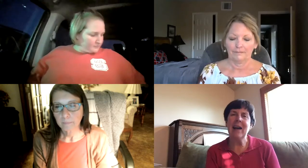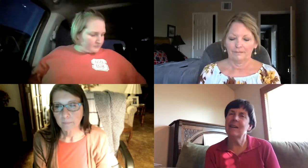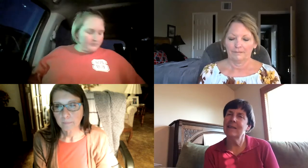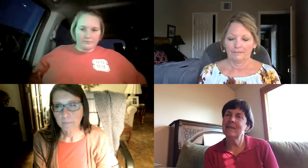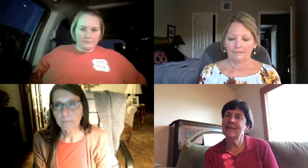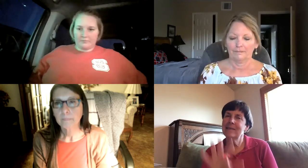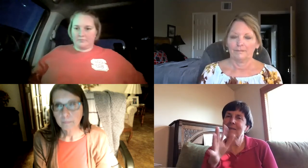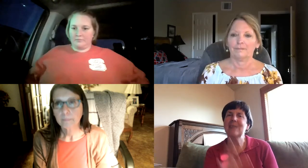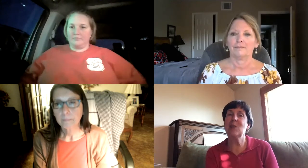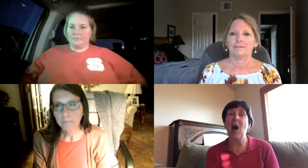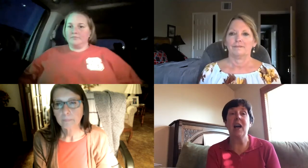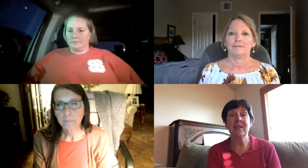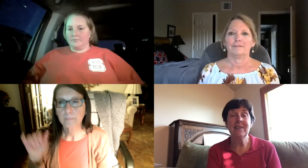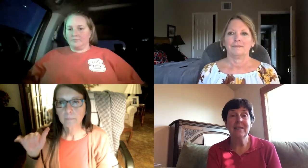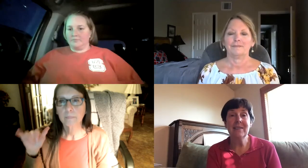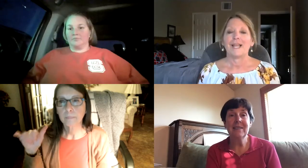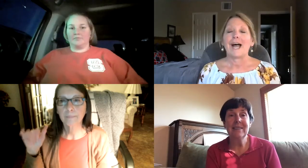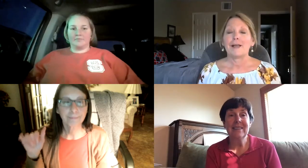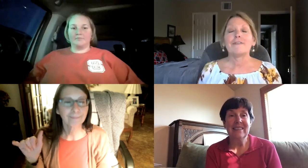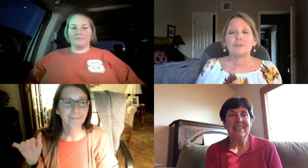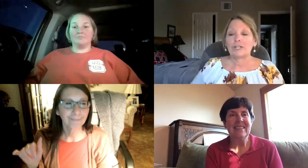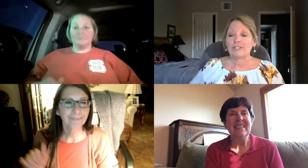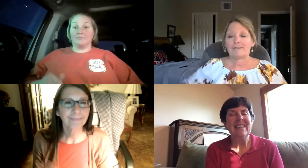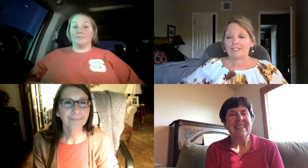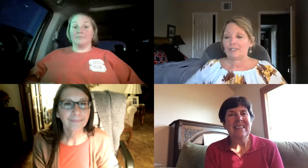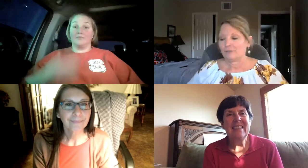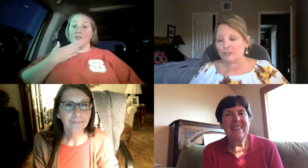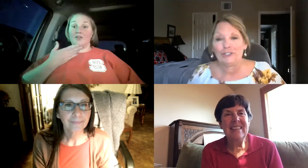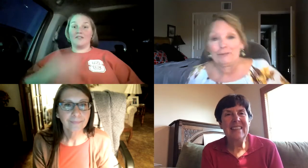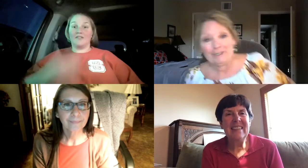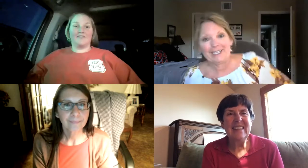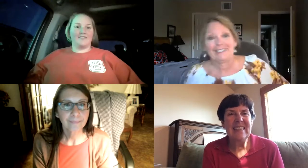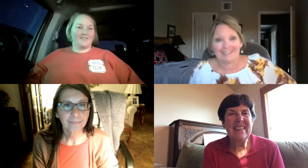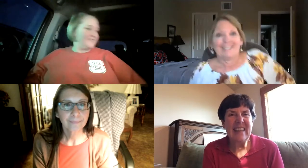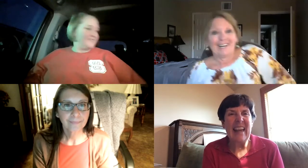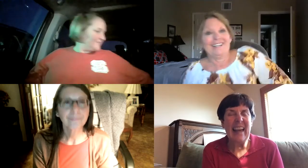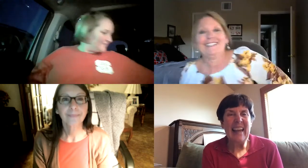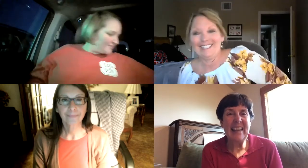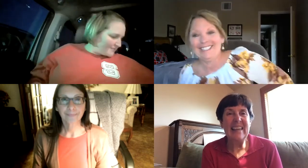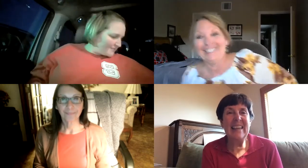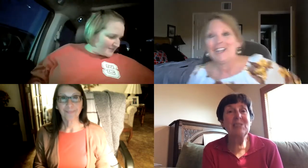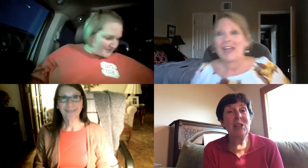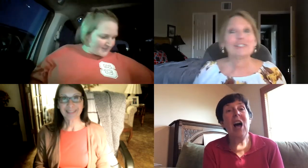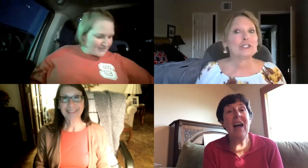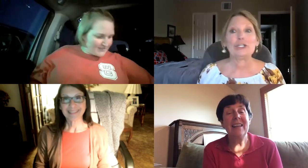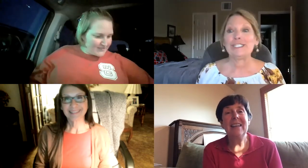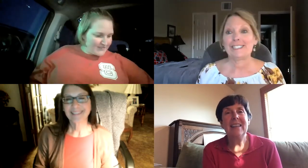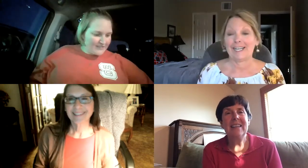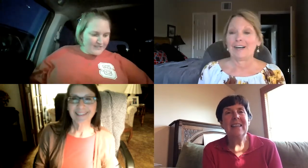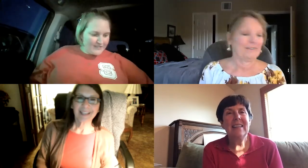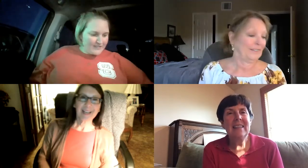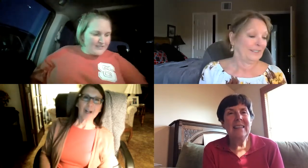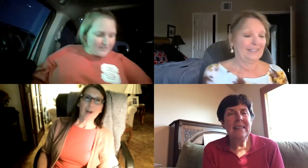How's that? That's a lot. I have to watch that video for sure because, yeah. That was a lot. That was